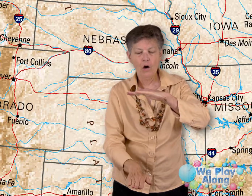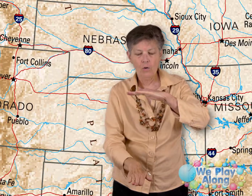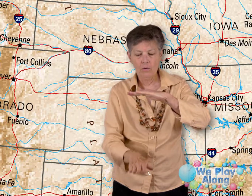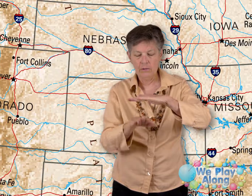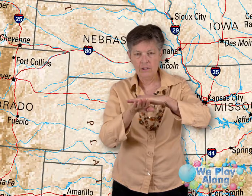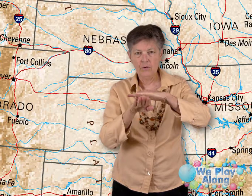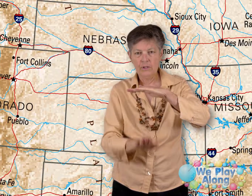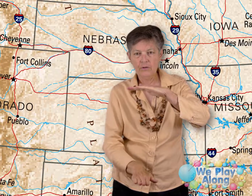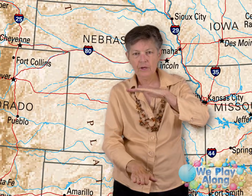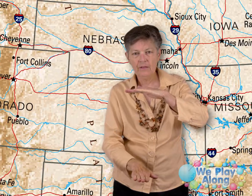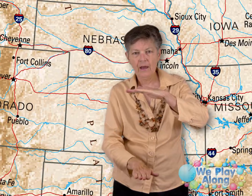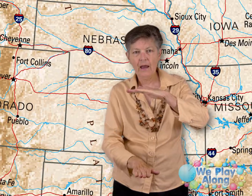below, this goes underneath that.